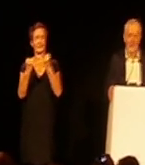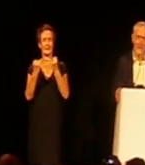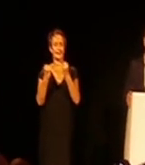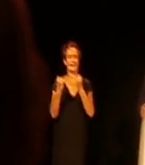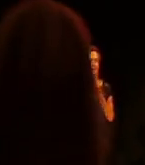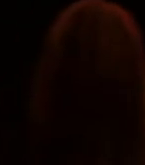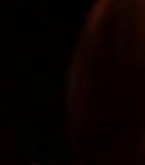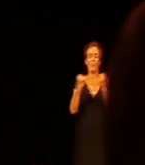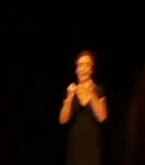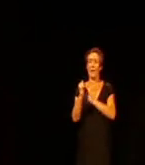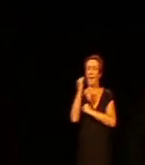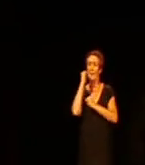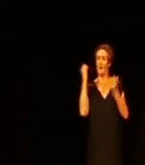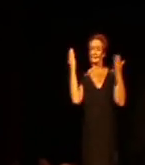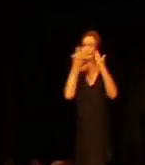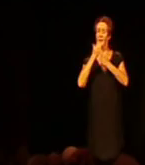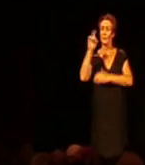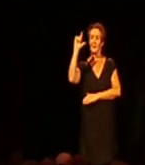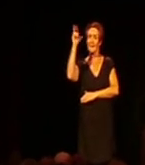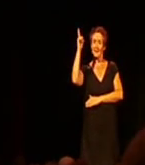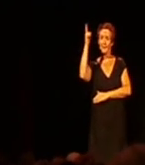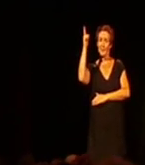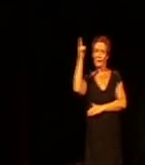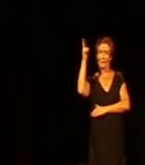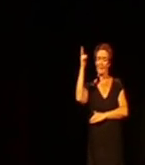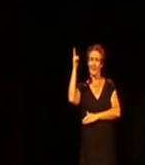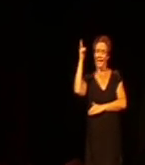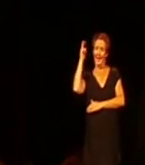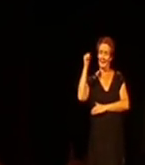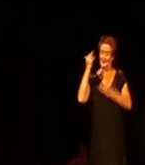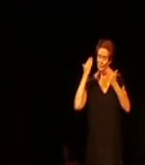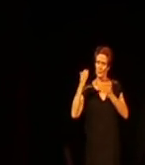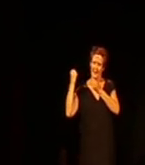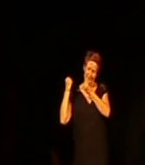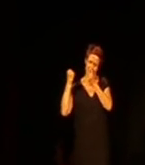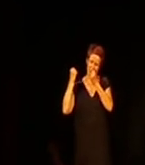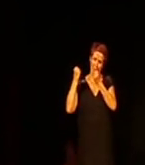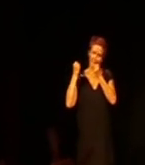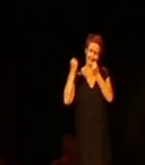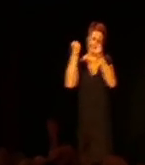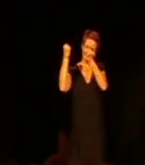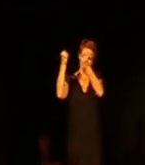was in Liverpool last night, and they drove it here today to meet the happens today.